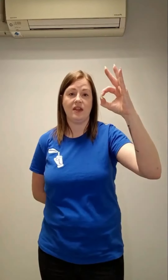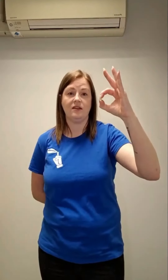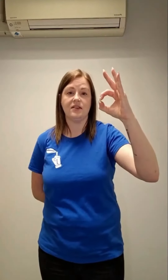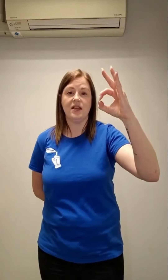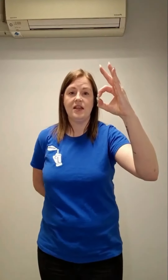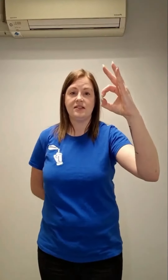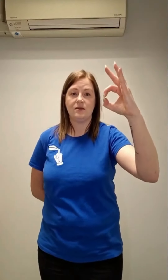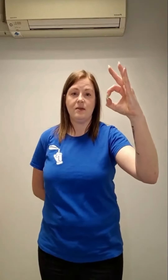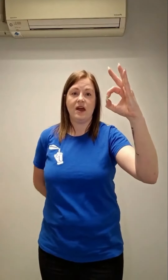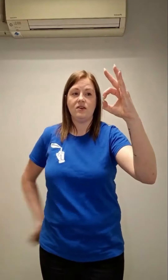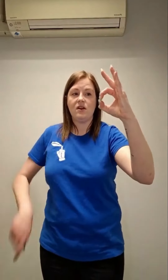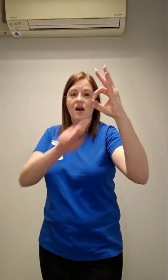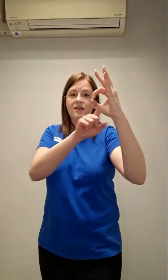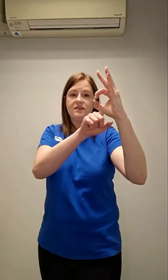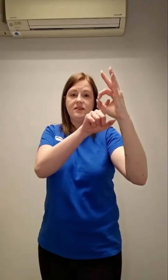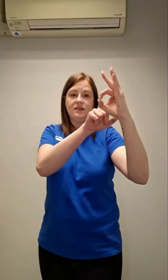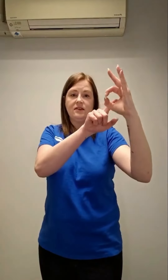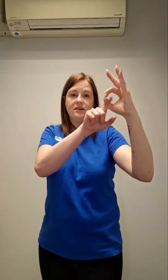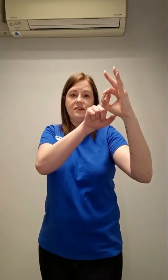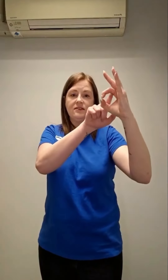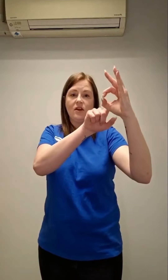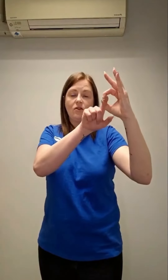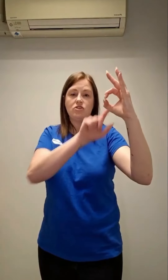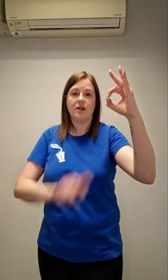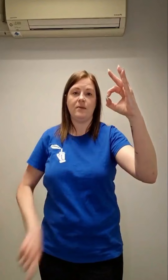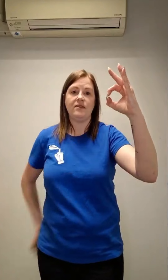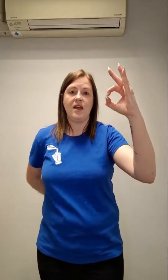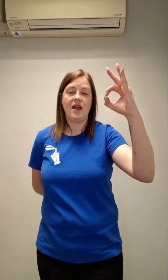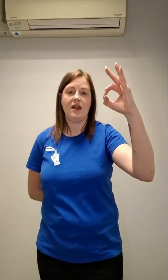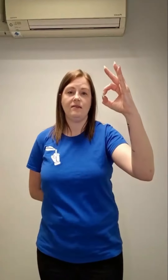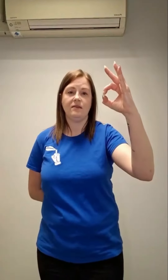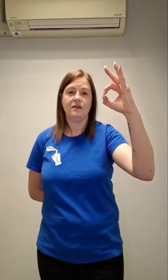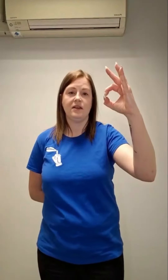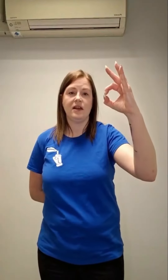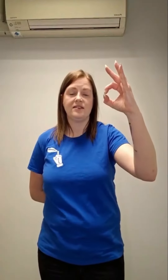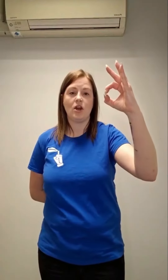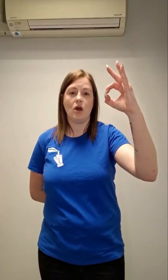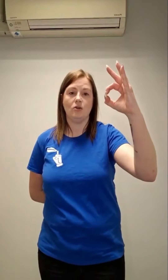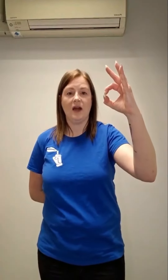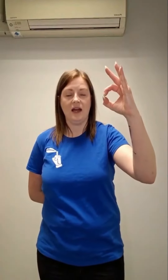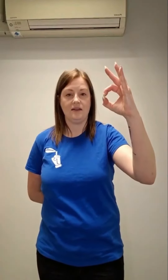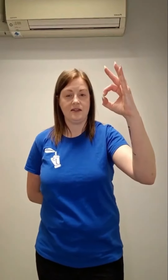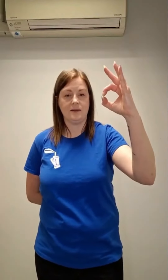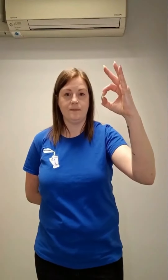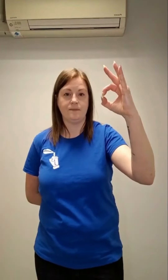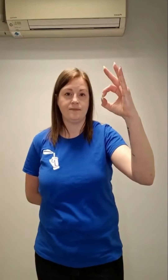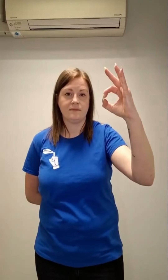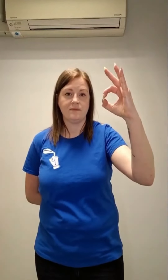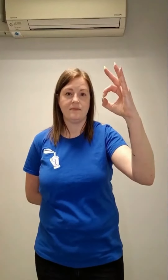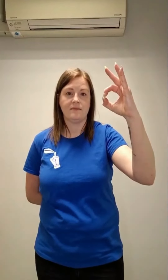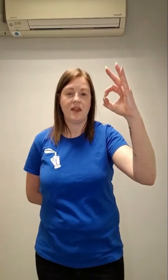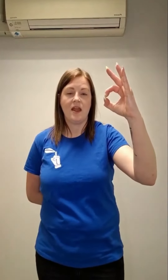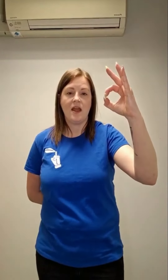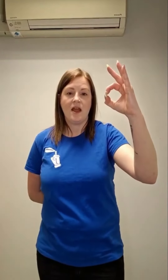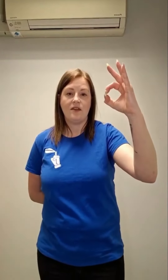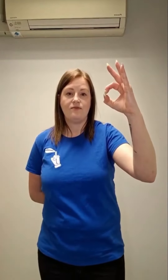fingers. So keep that nice circle shape in there. That's an O hand. A full